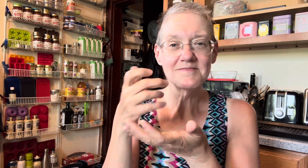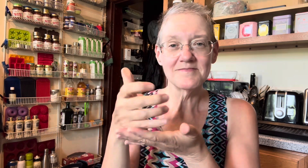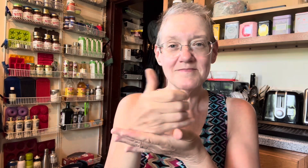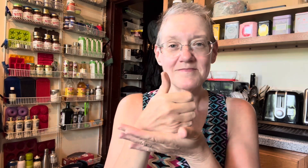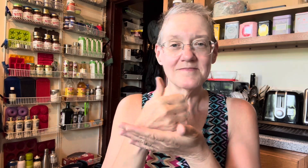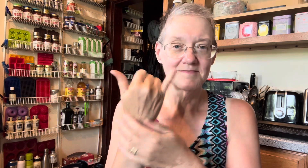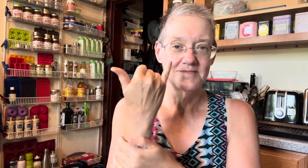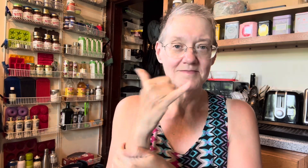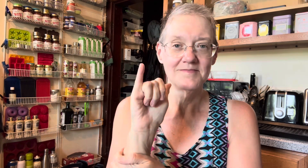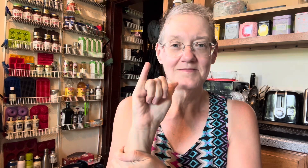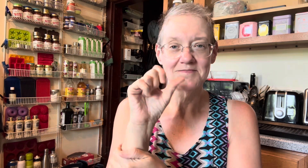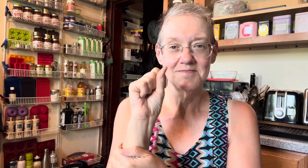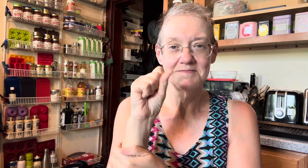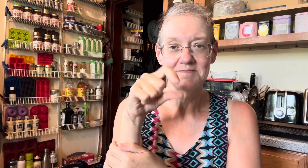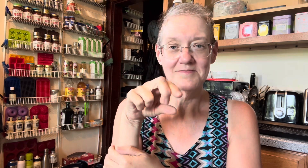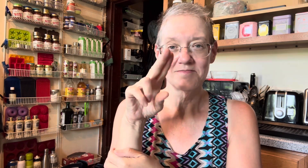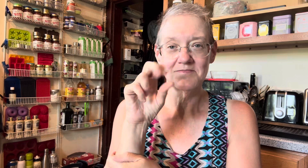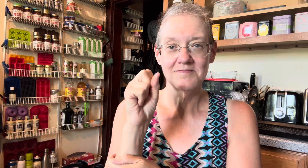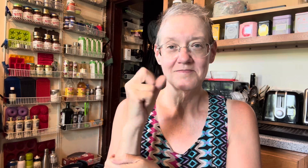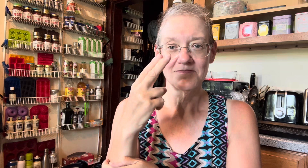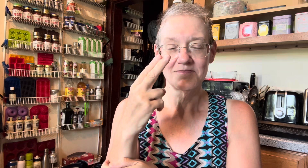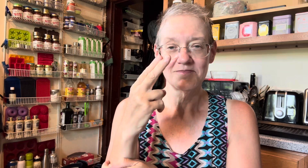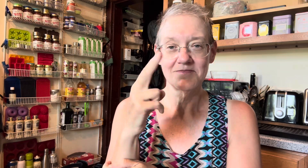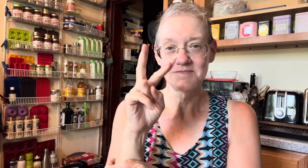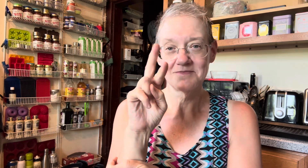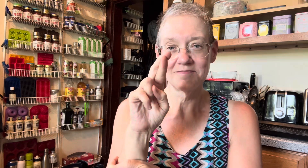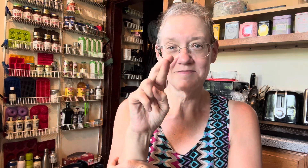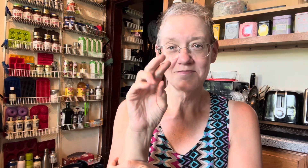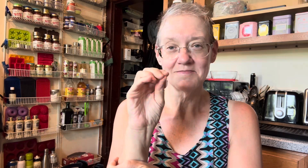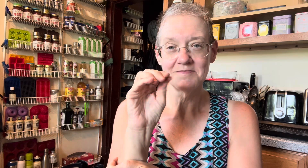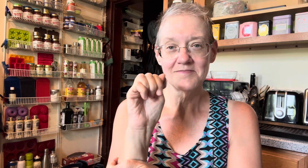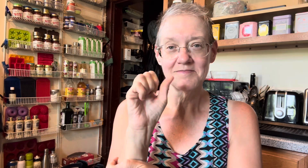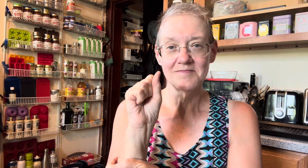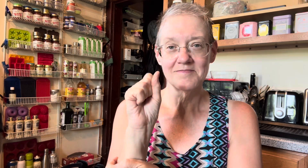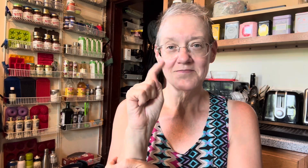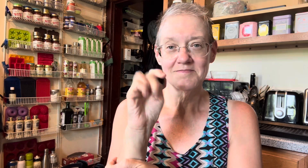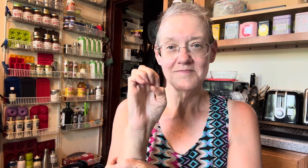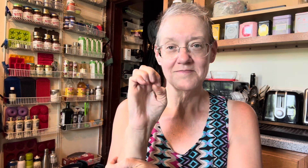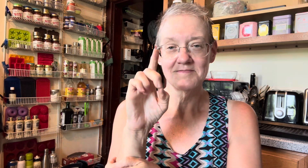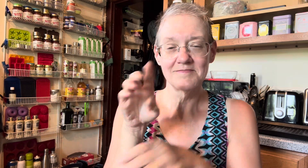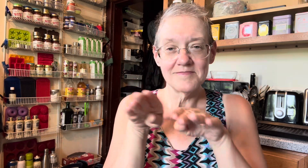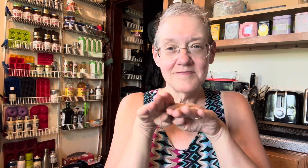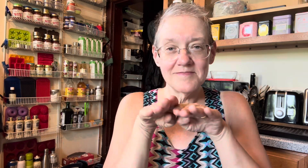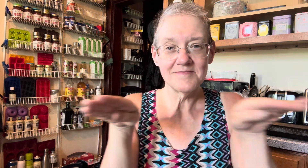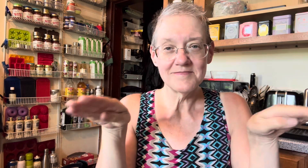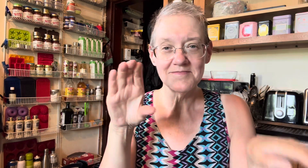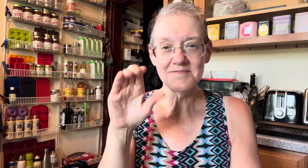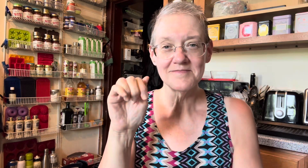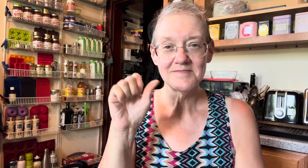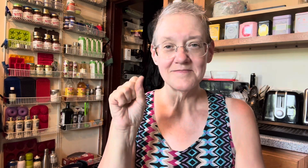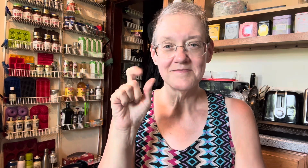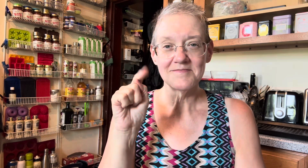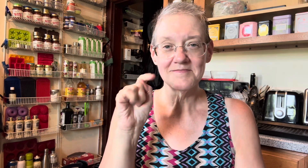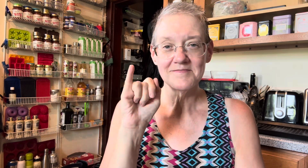with freshly harvested yellow summer squash. And it's roasted with the chicken on a flat